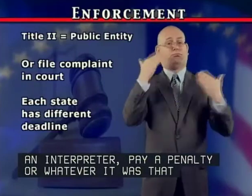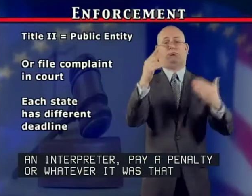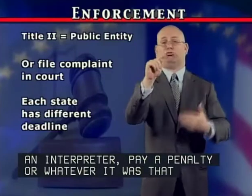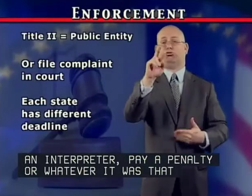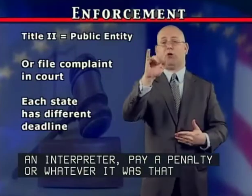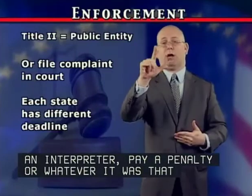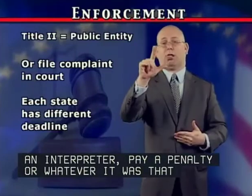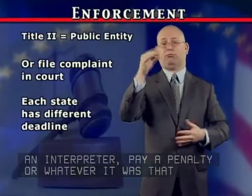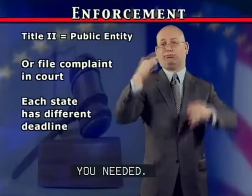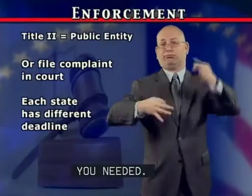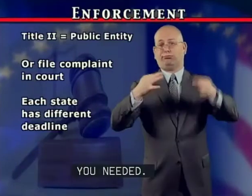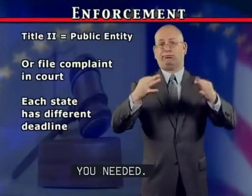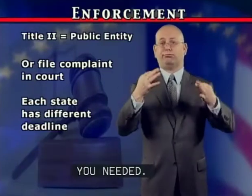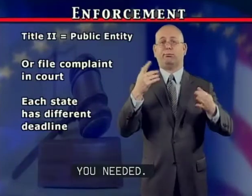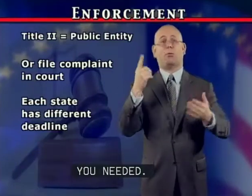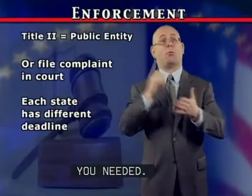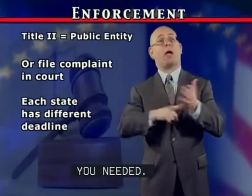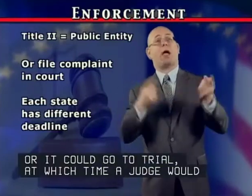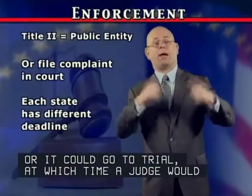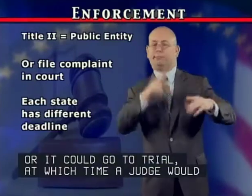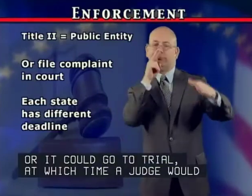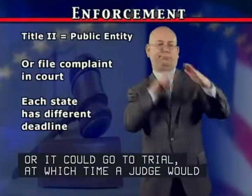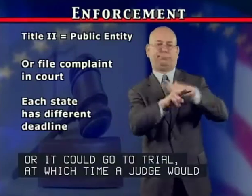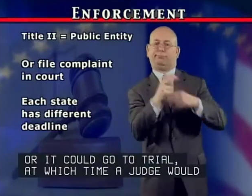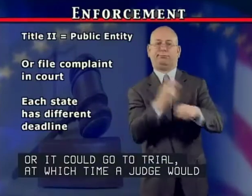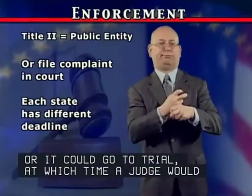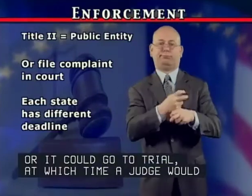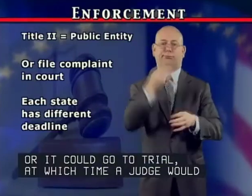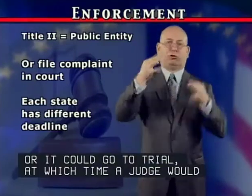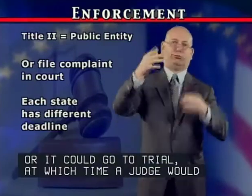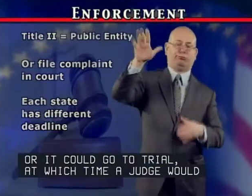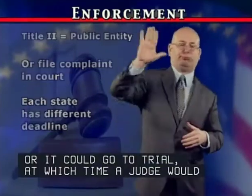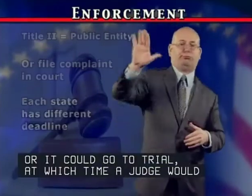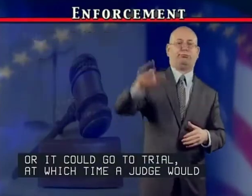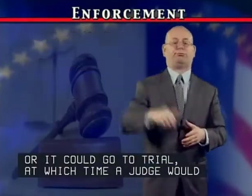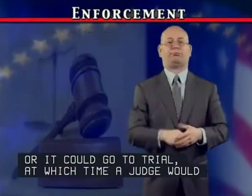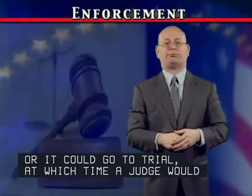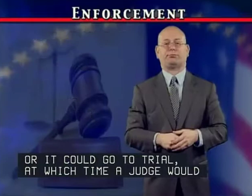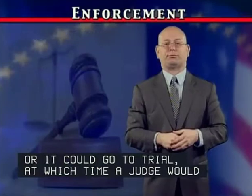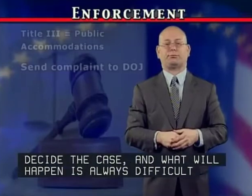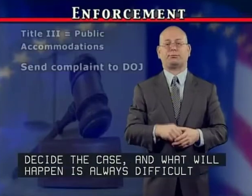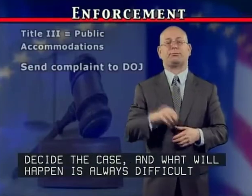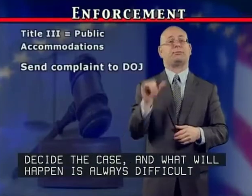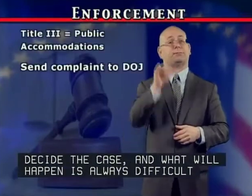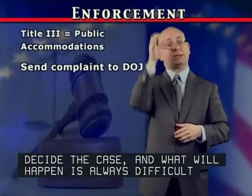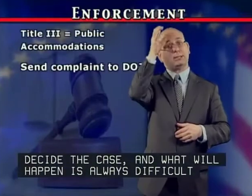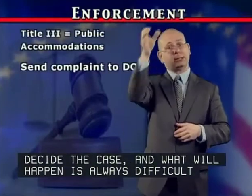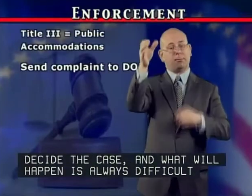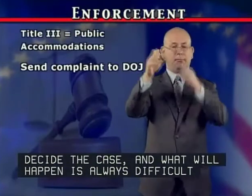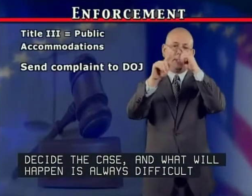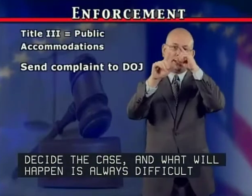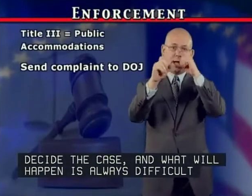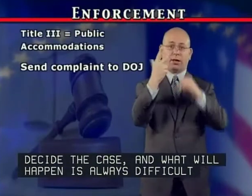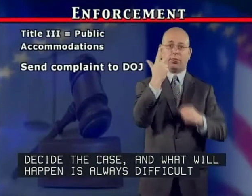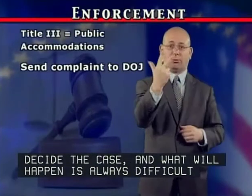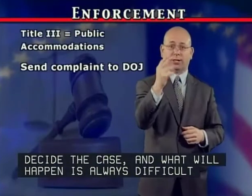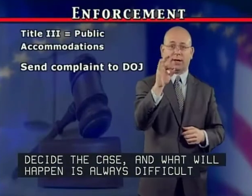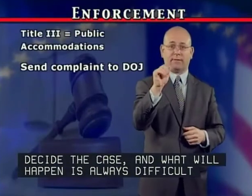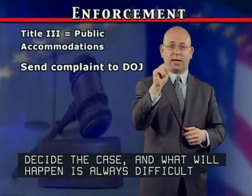or whatever it was that you needed. Or it could go to trial, at which time a judge would decide the case, and what will happen